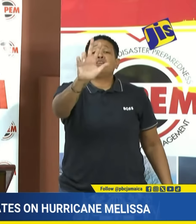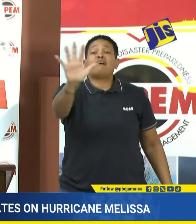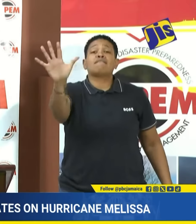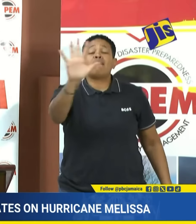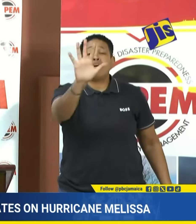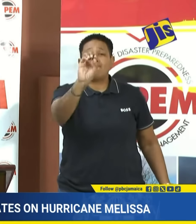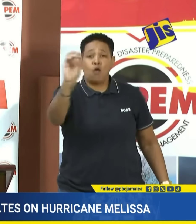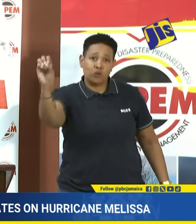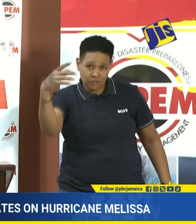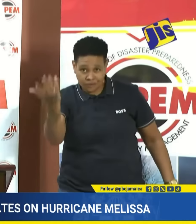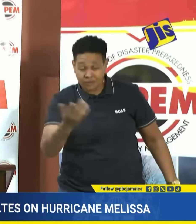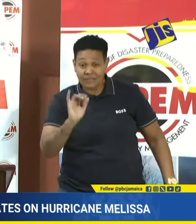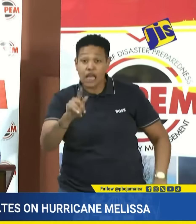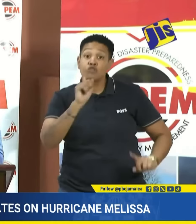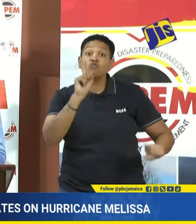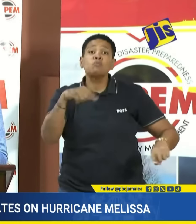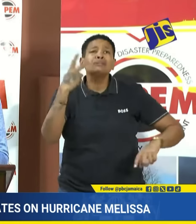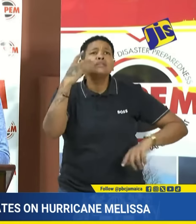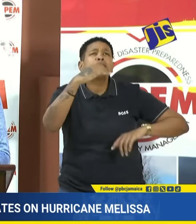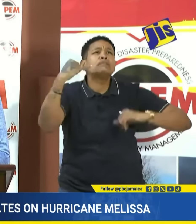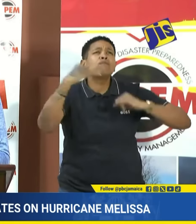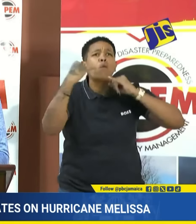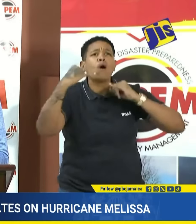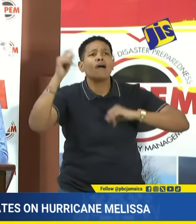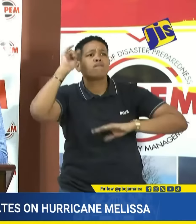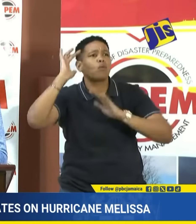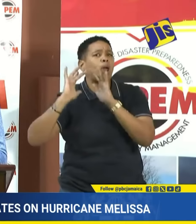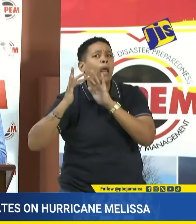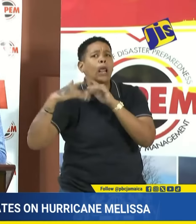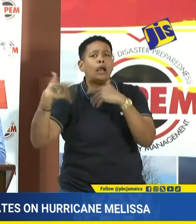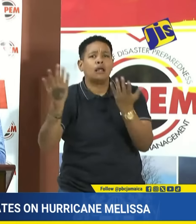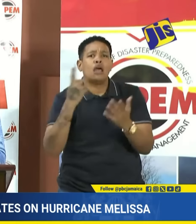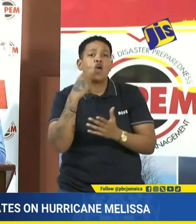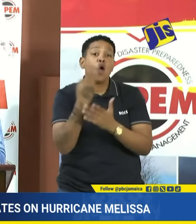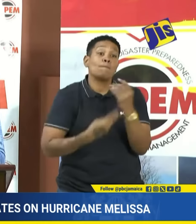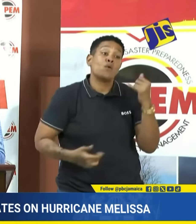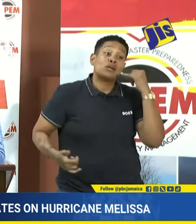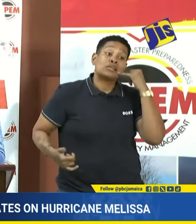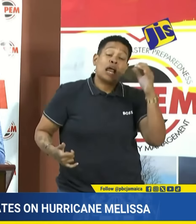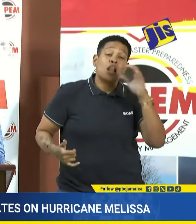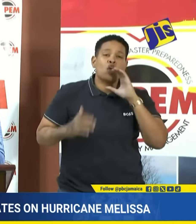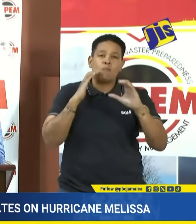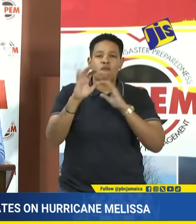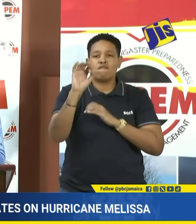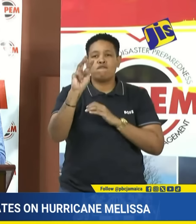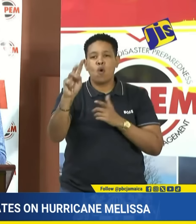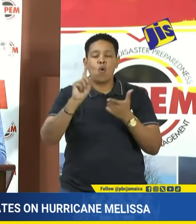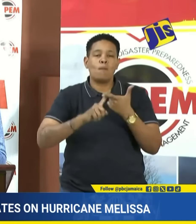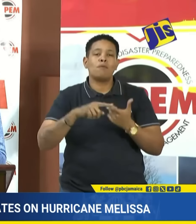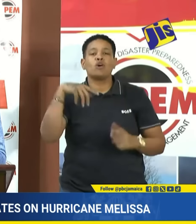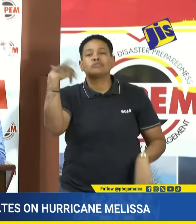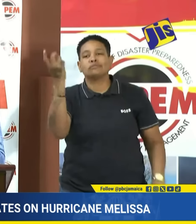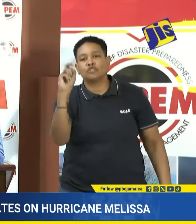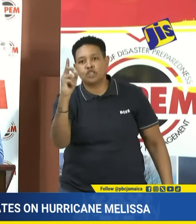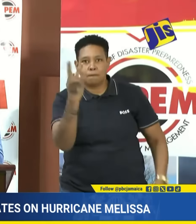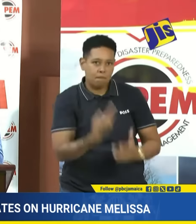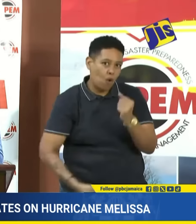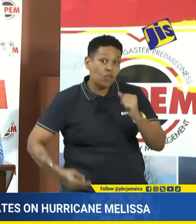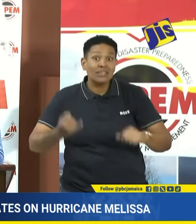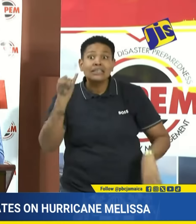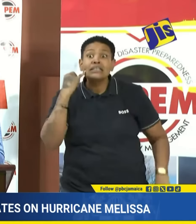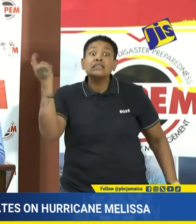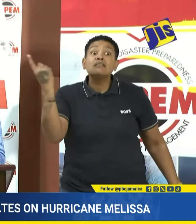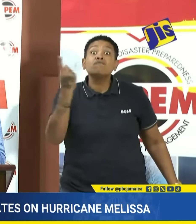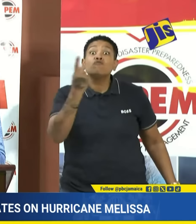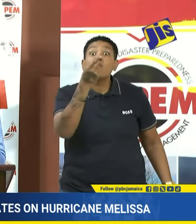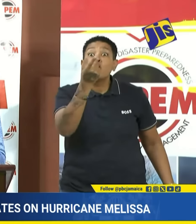876-355-5000. That's to report vandalism on the both telcos. And as I said before, for every time